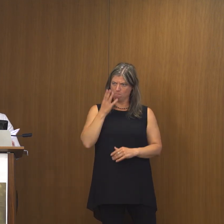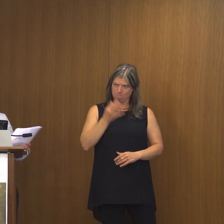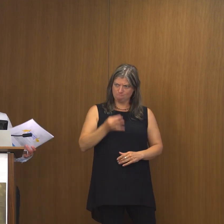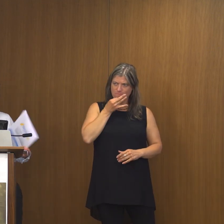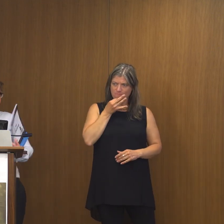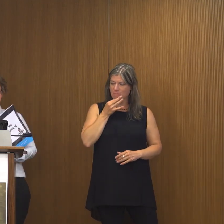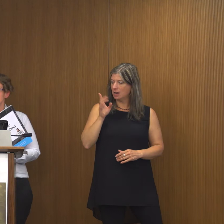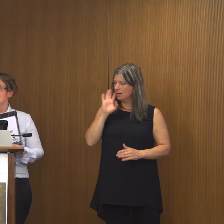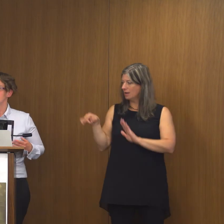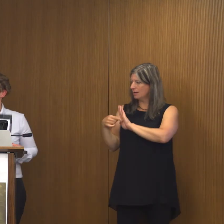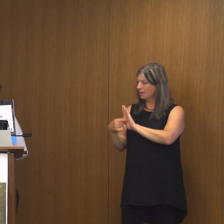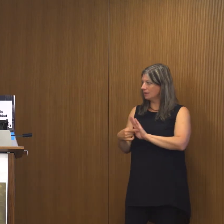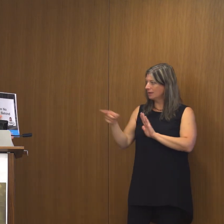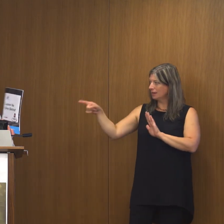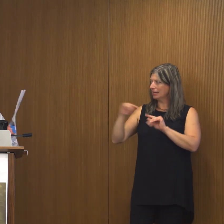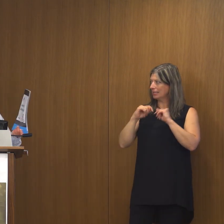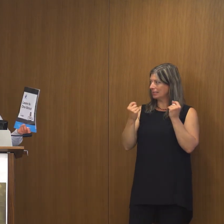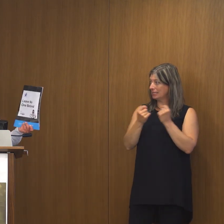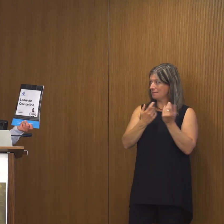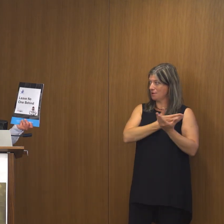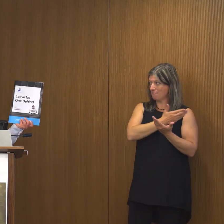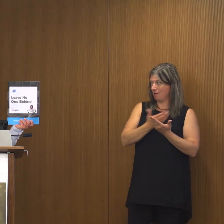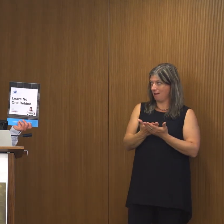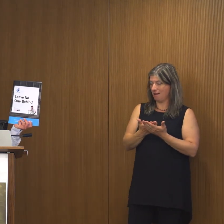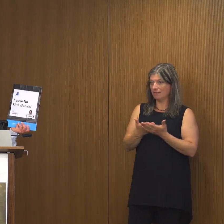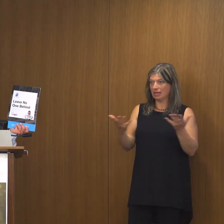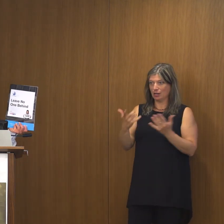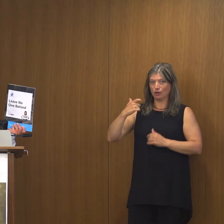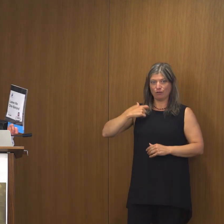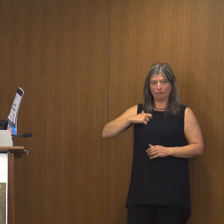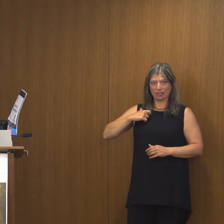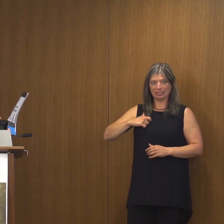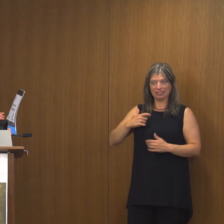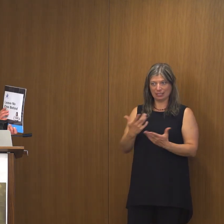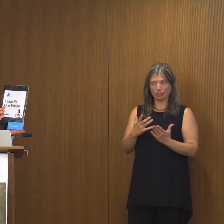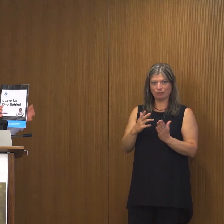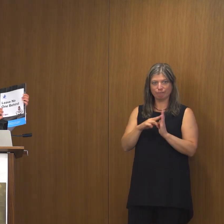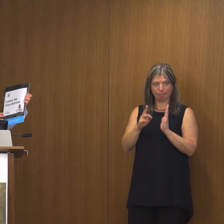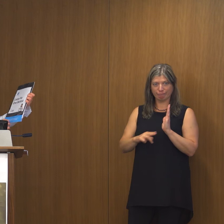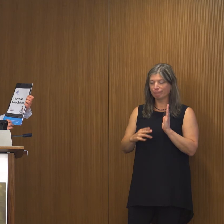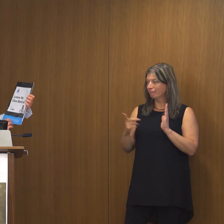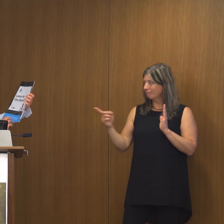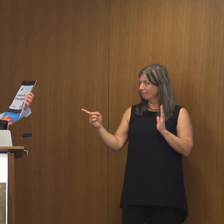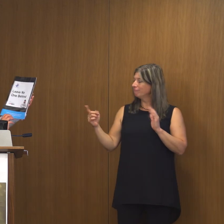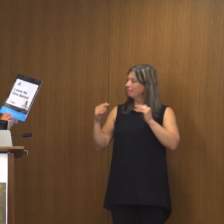something that one of our team members was given when we arrived at this conference earlier this week. This is